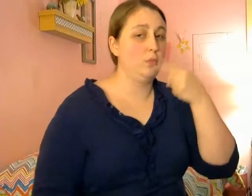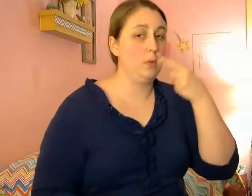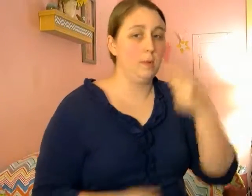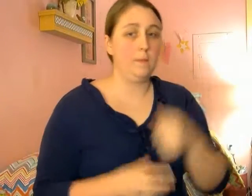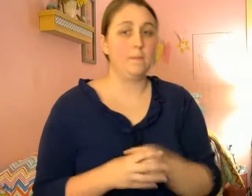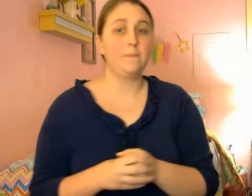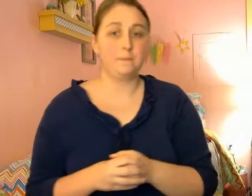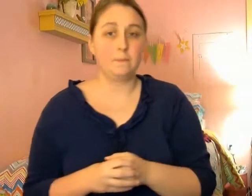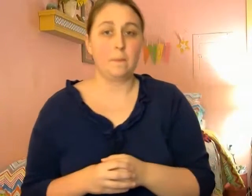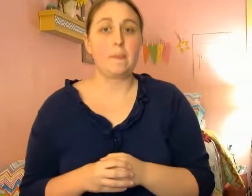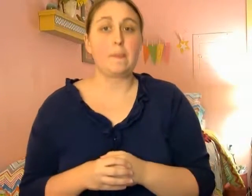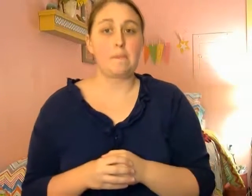pronounce that.